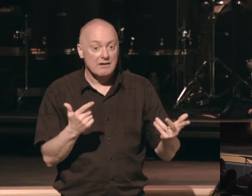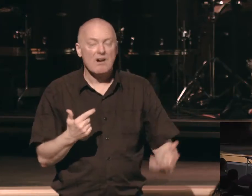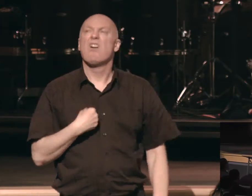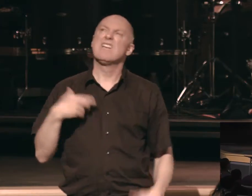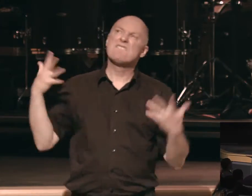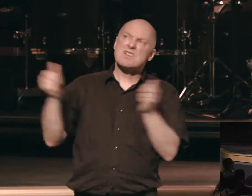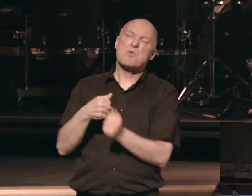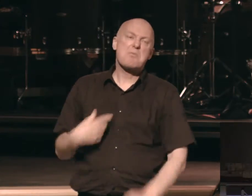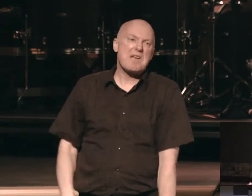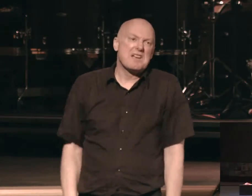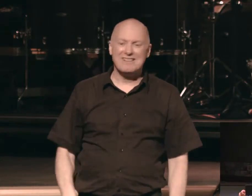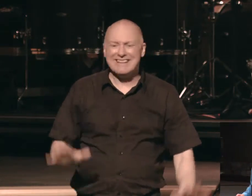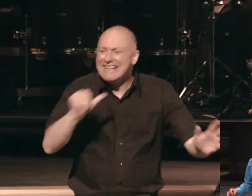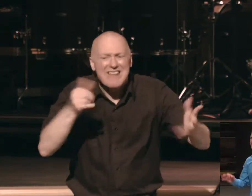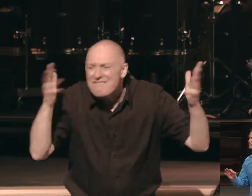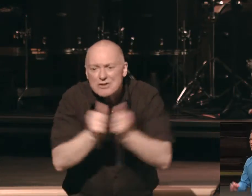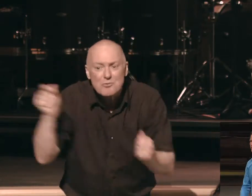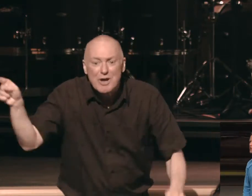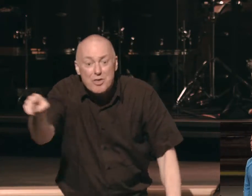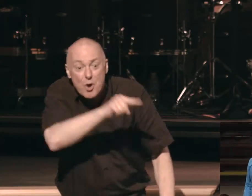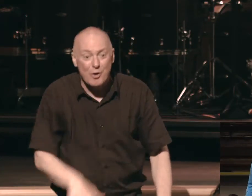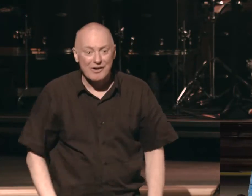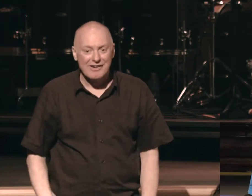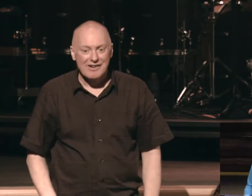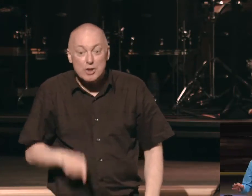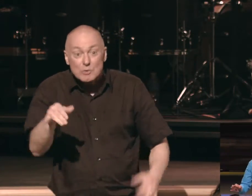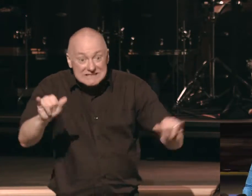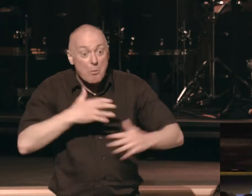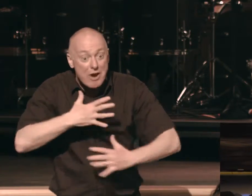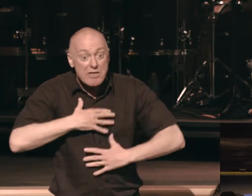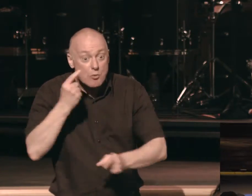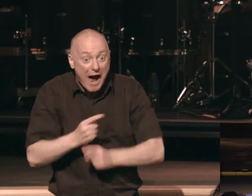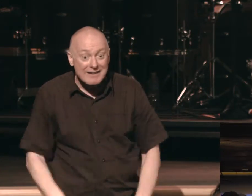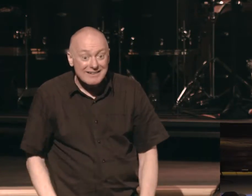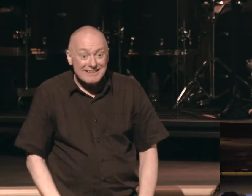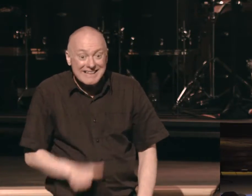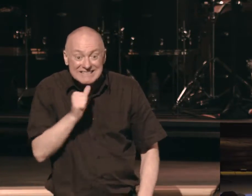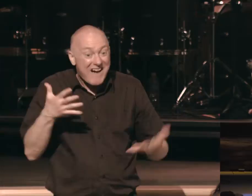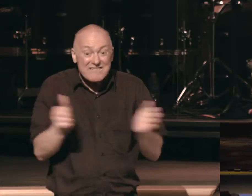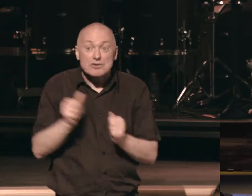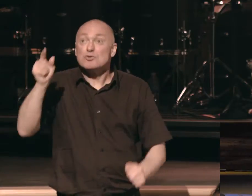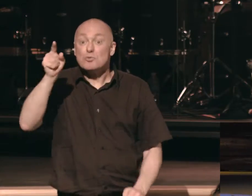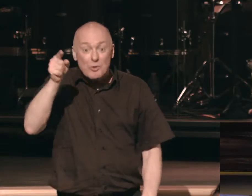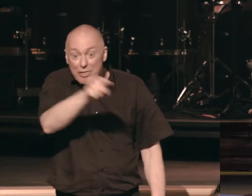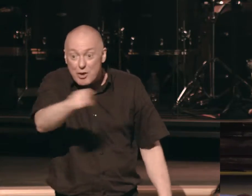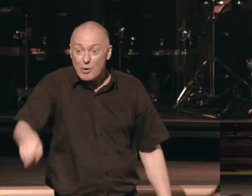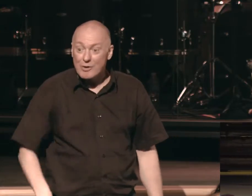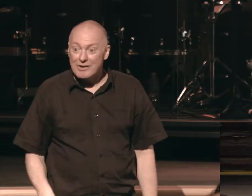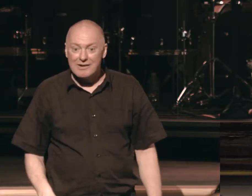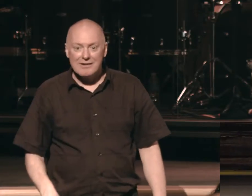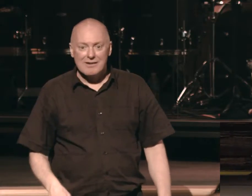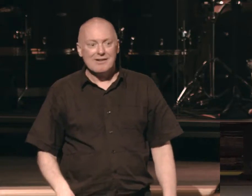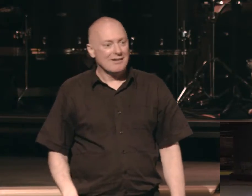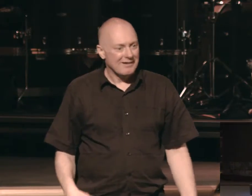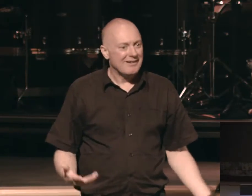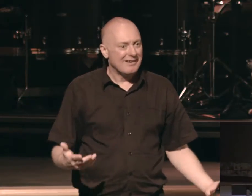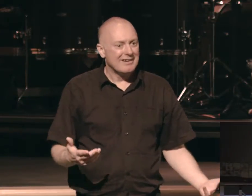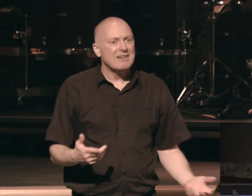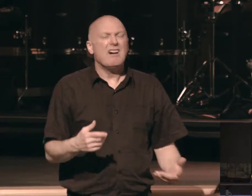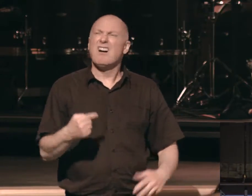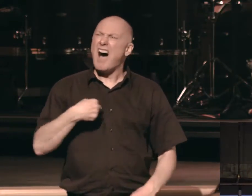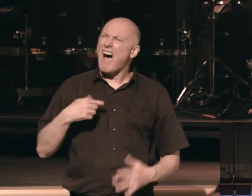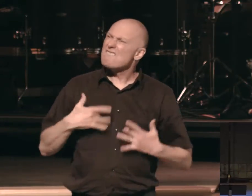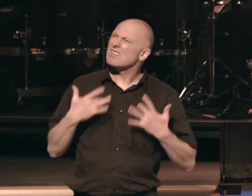Again, you think He's done with you? You think He's done? He's not done with you. Are you still breathing? He's not done with you. You think he's ceased to see fruit in your life? Yeah, but I'm